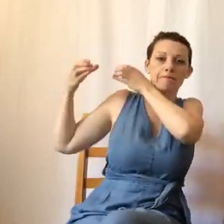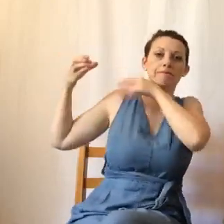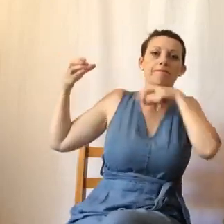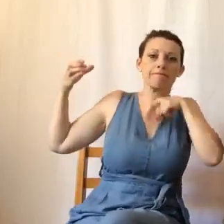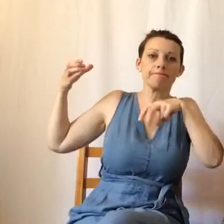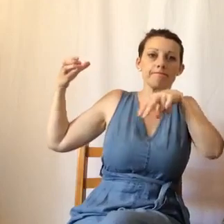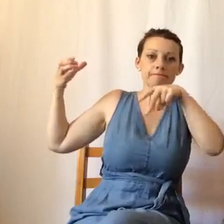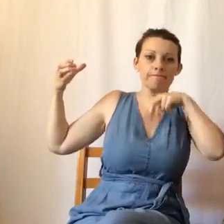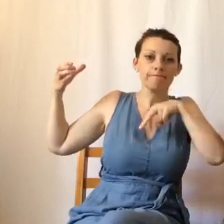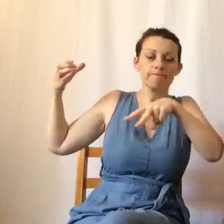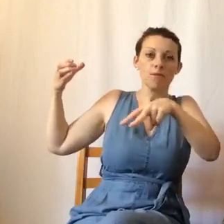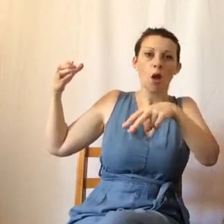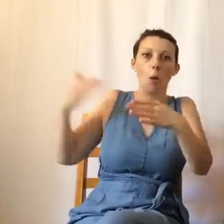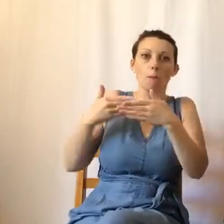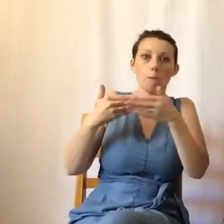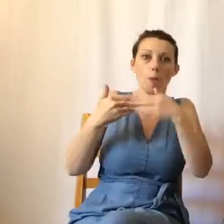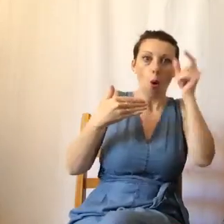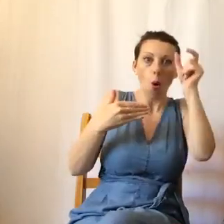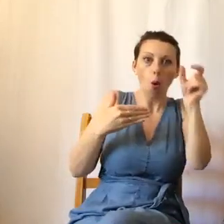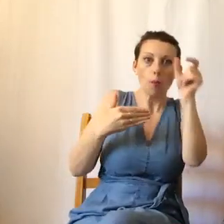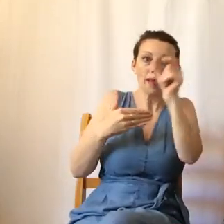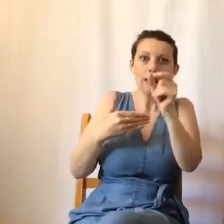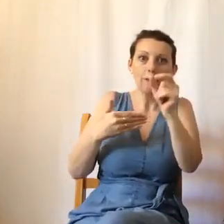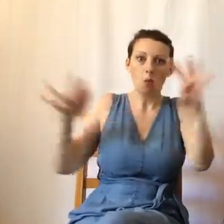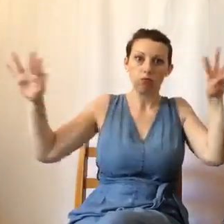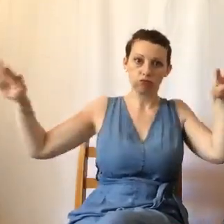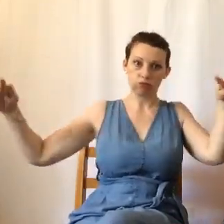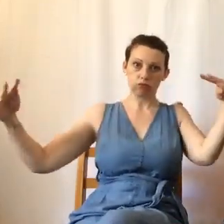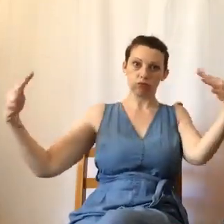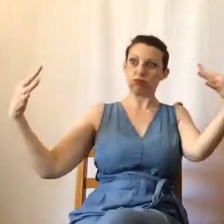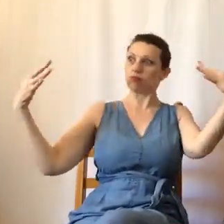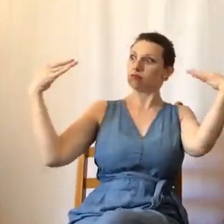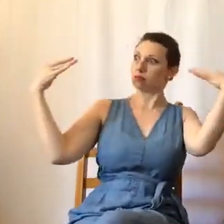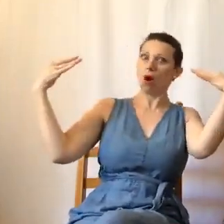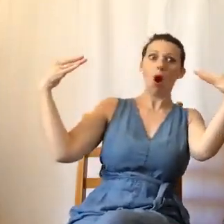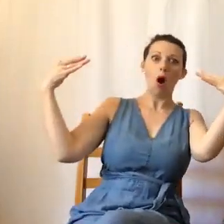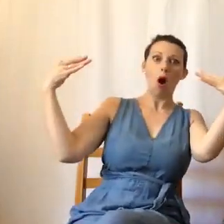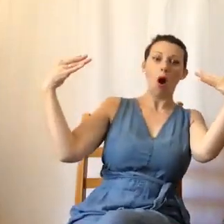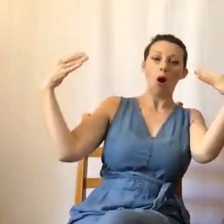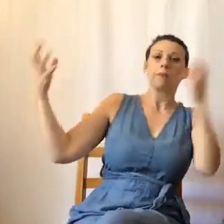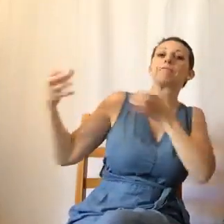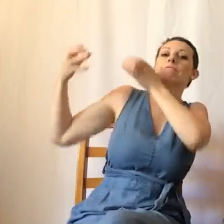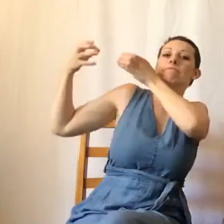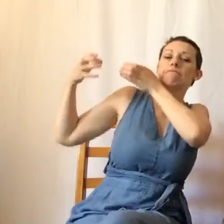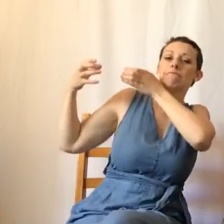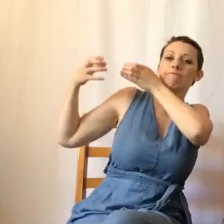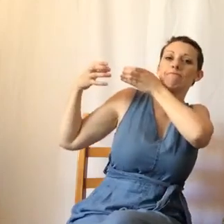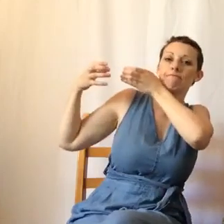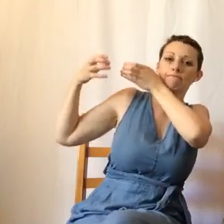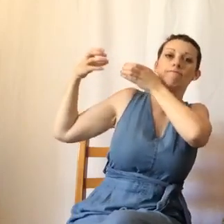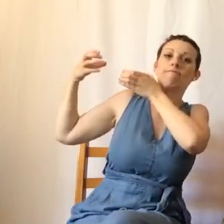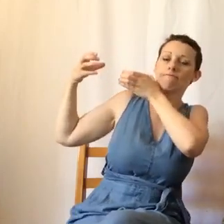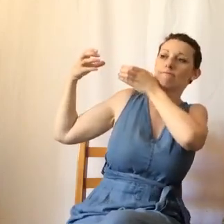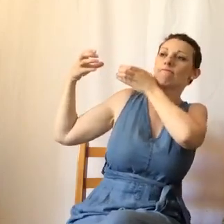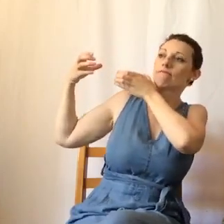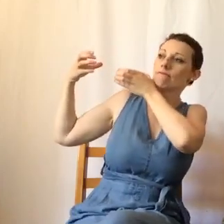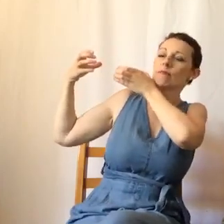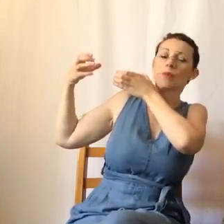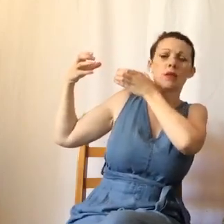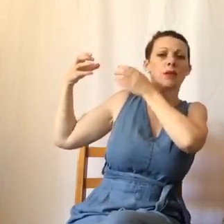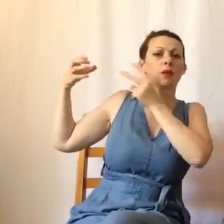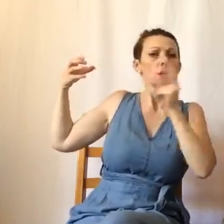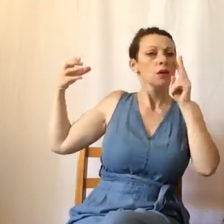them as she clutched the boy's 2 feet. Woblin began to notice things were different than